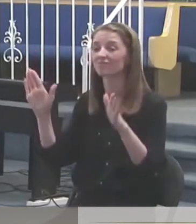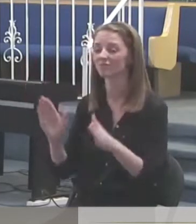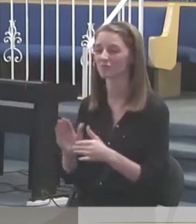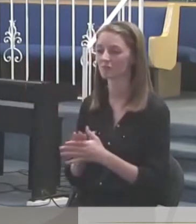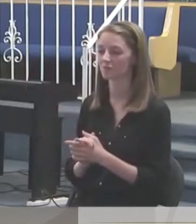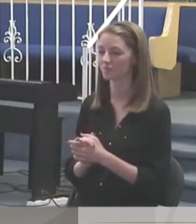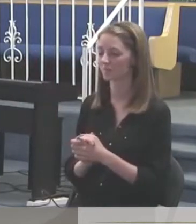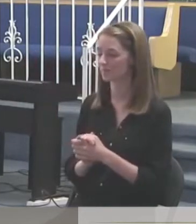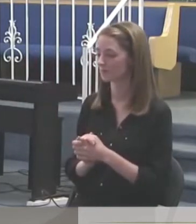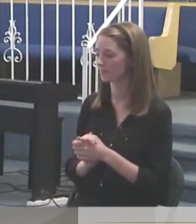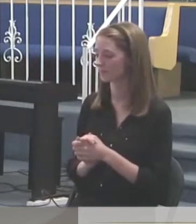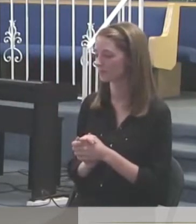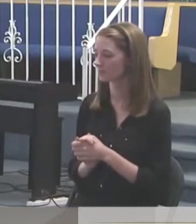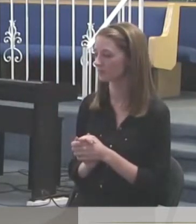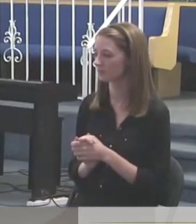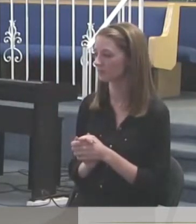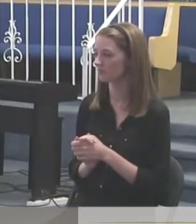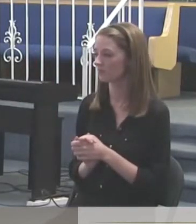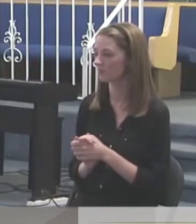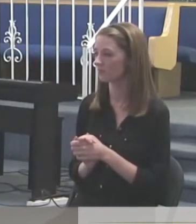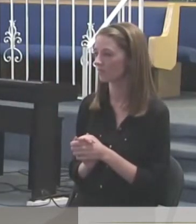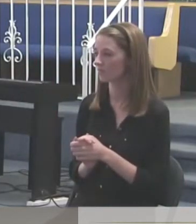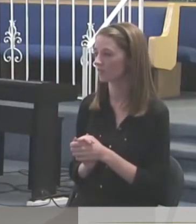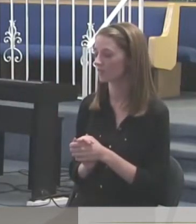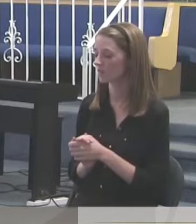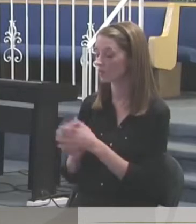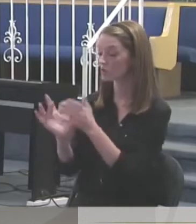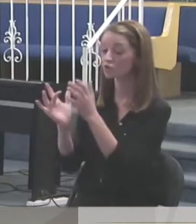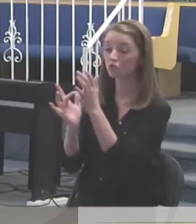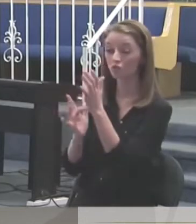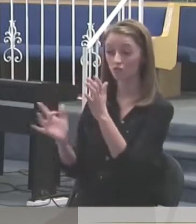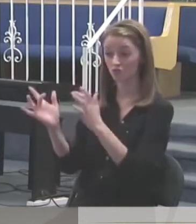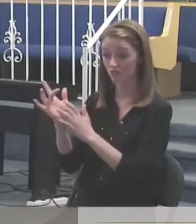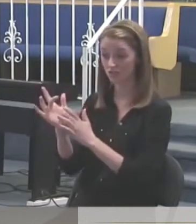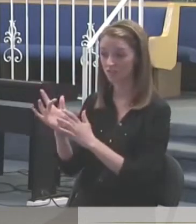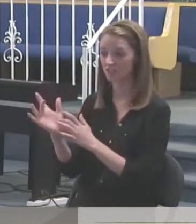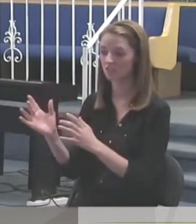Oh, you know, Jesus sums it all up like this.